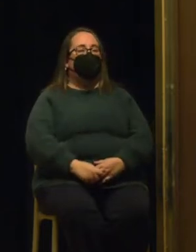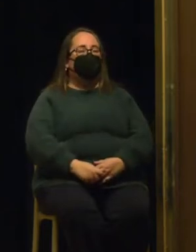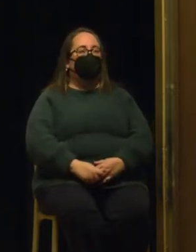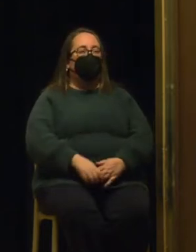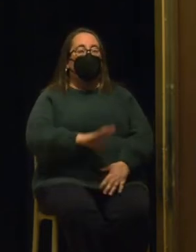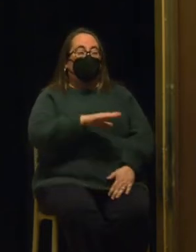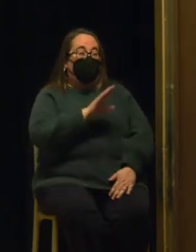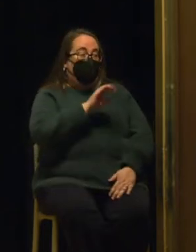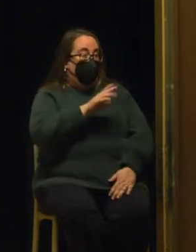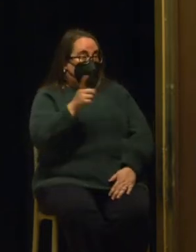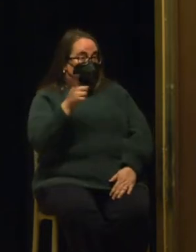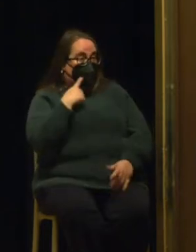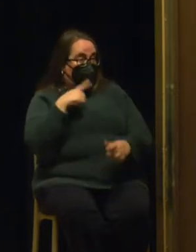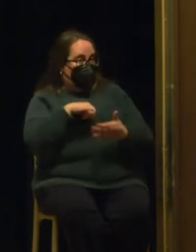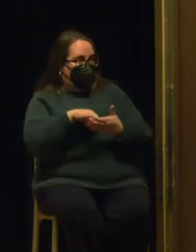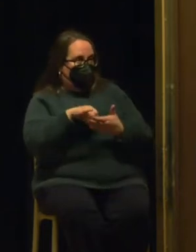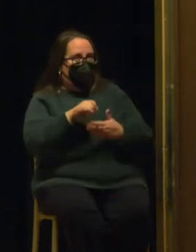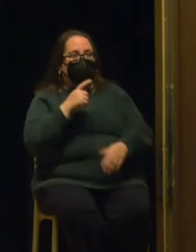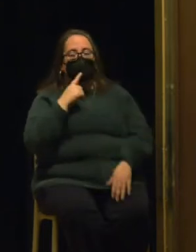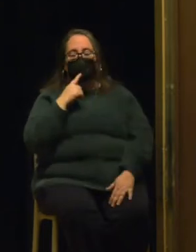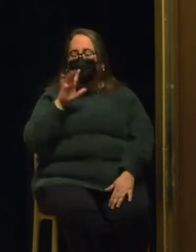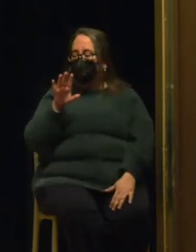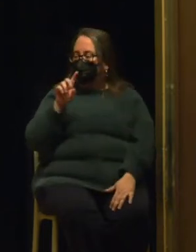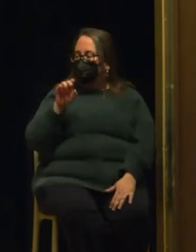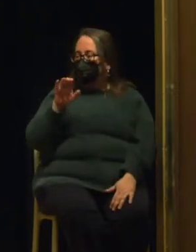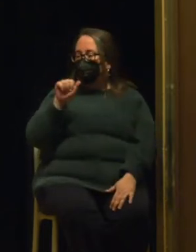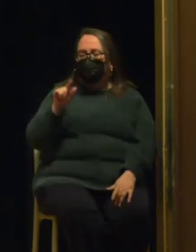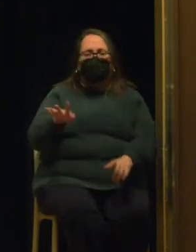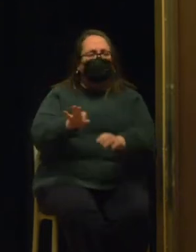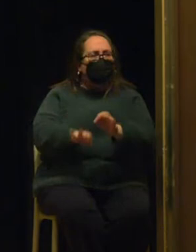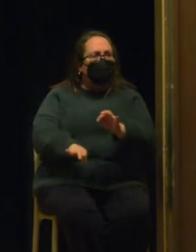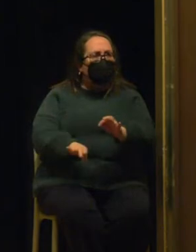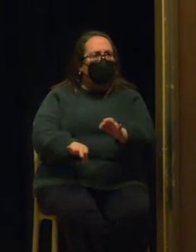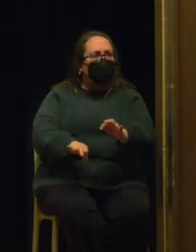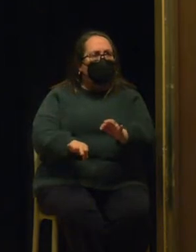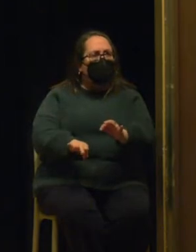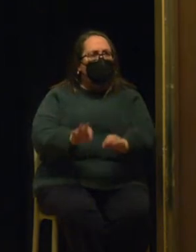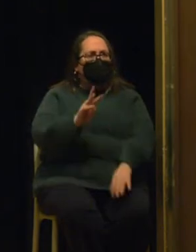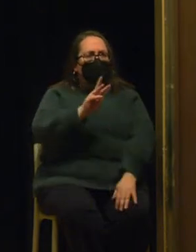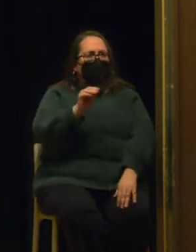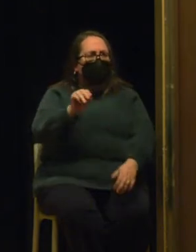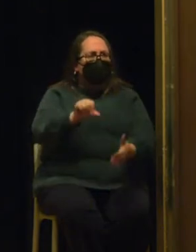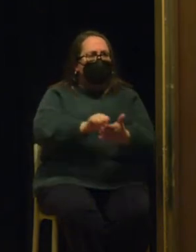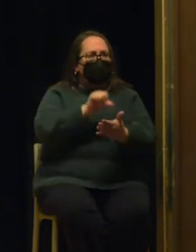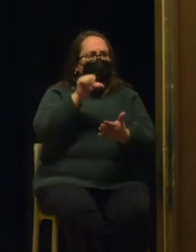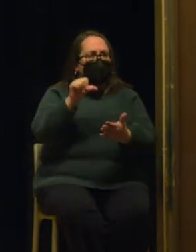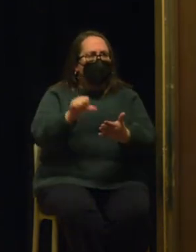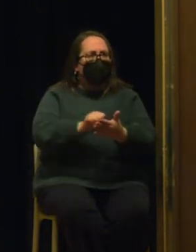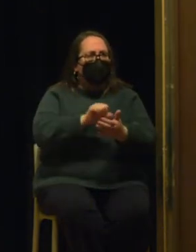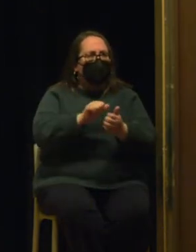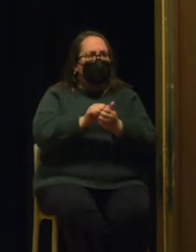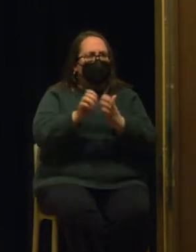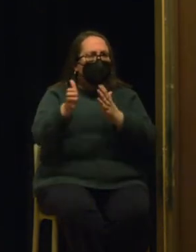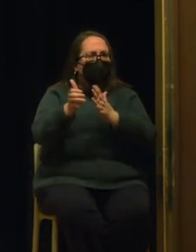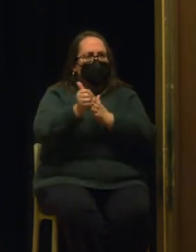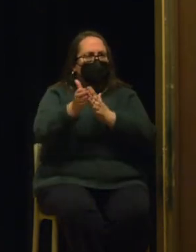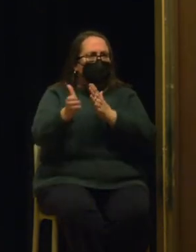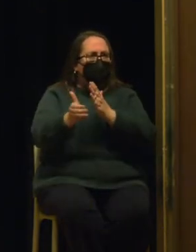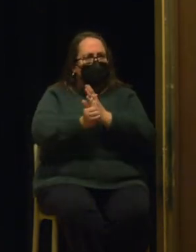said, Bob, they're saying they can't do it. He said, Debra, it's simple. It's 60 pages with a staple in